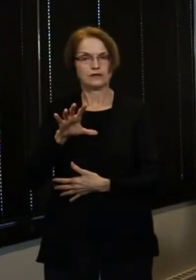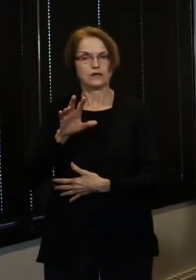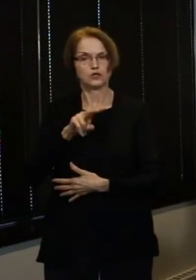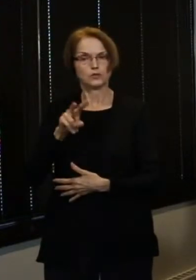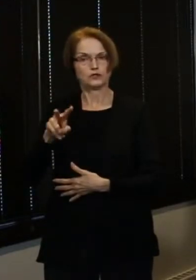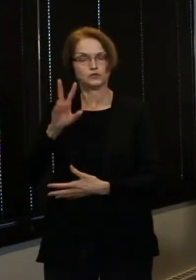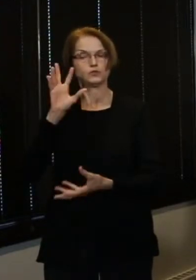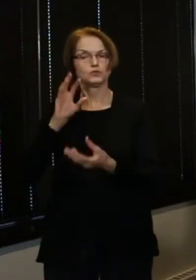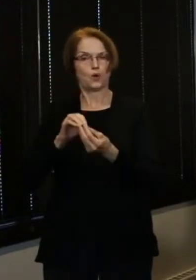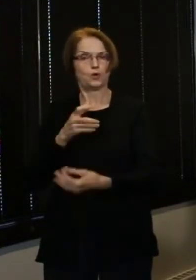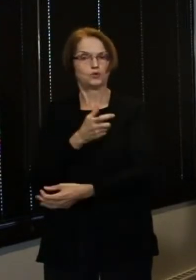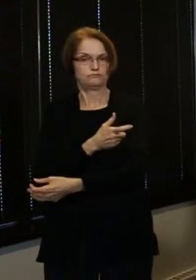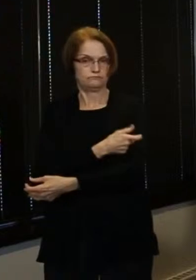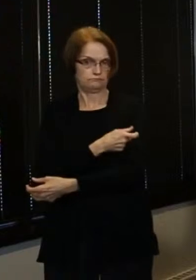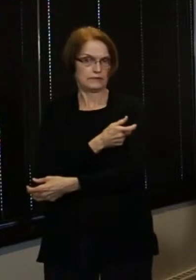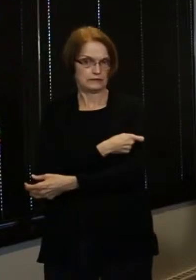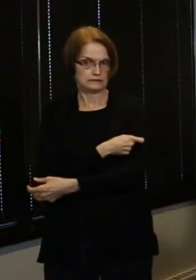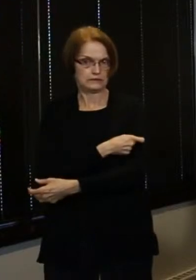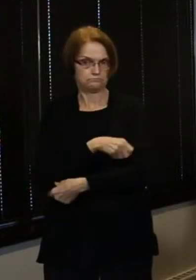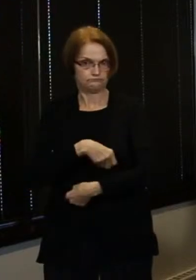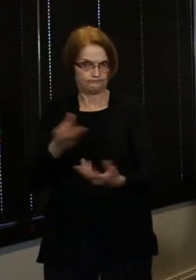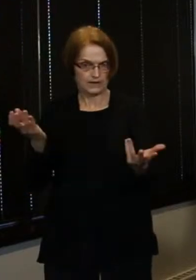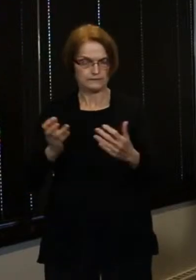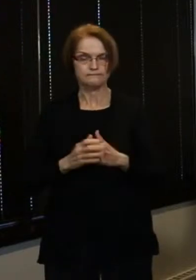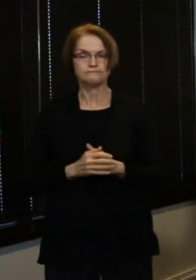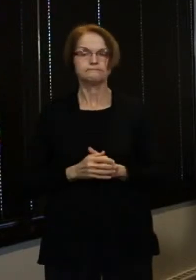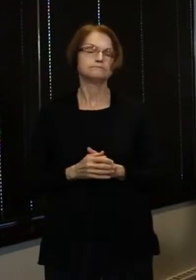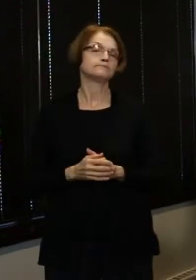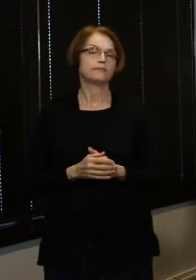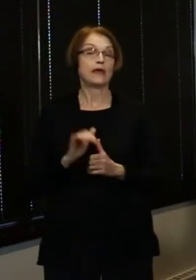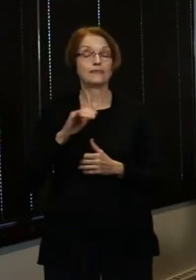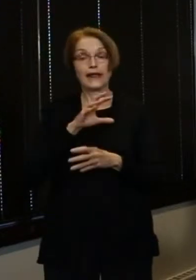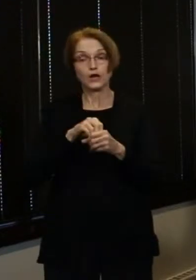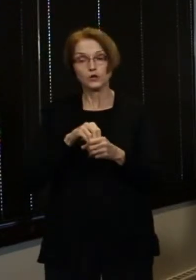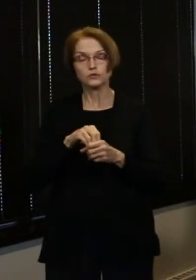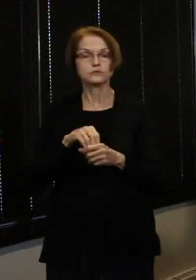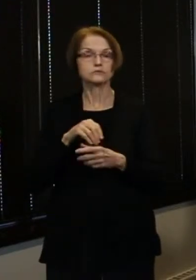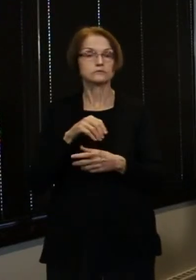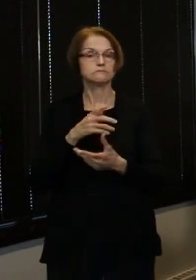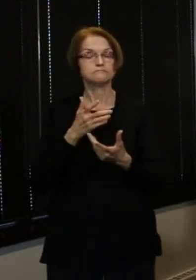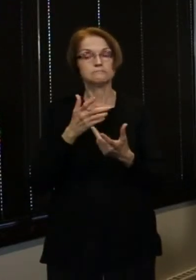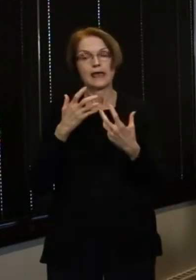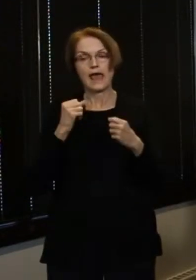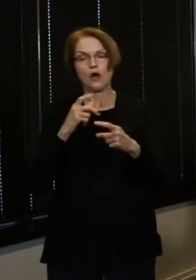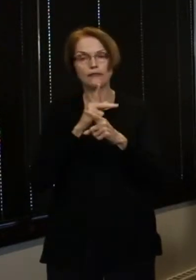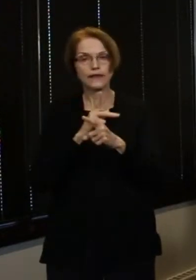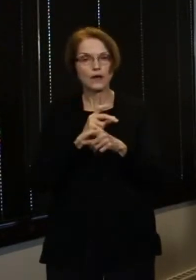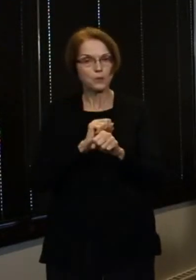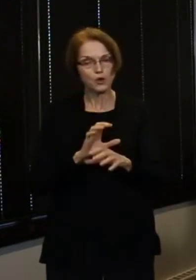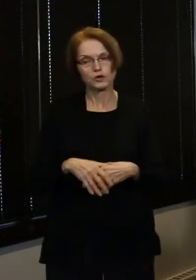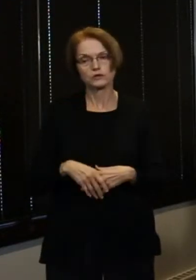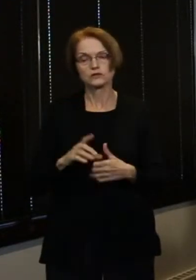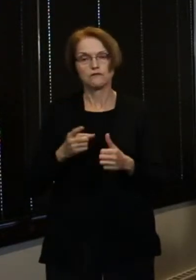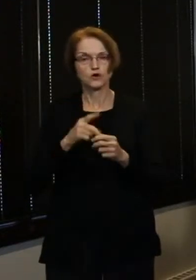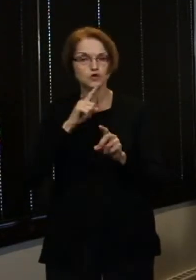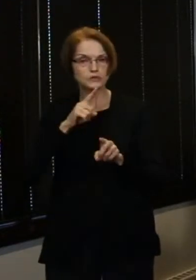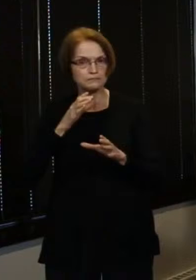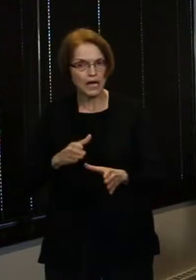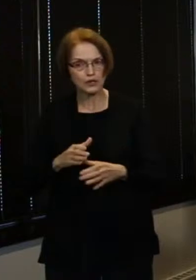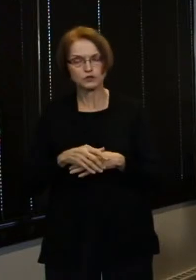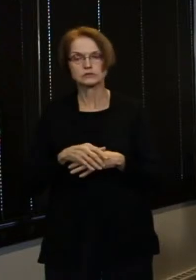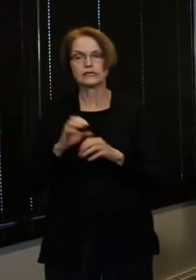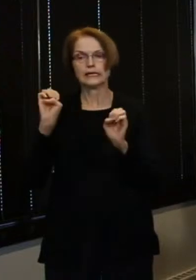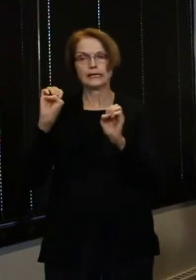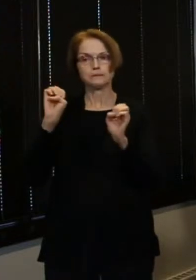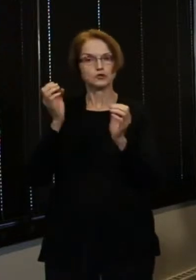311,722 total doses of COVID vaccines. So this includes vaccinations of healthcare workers, first responders, and